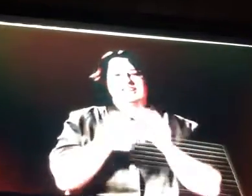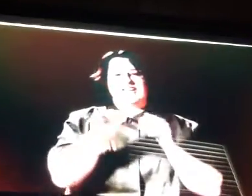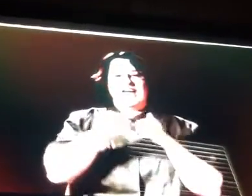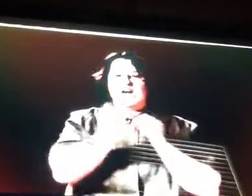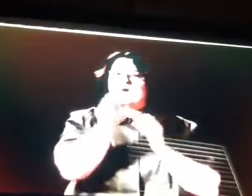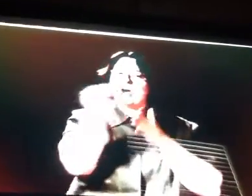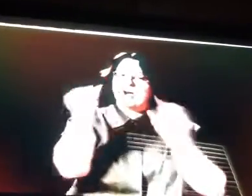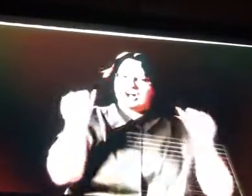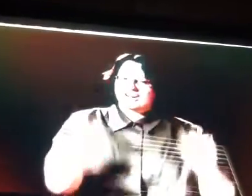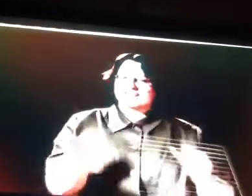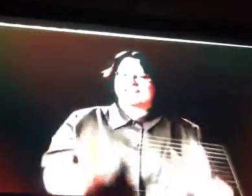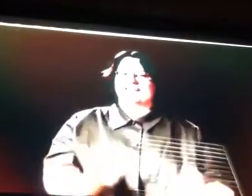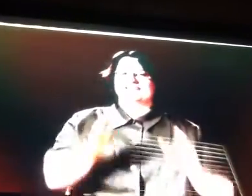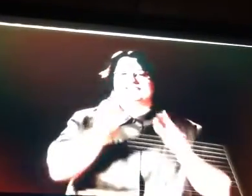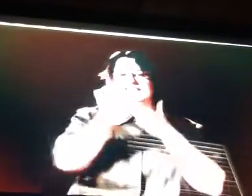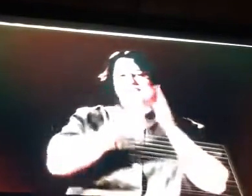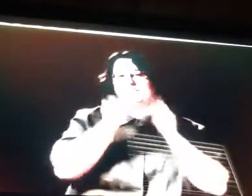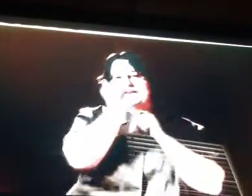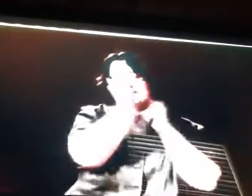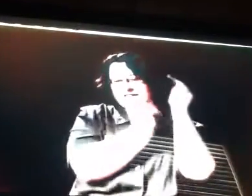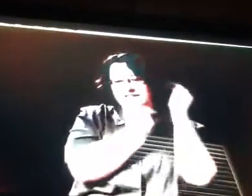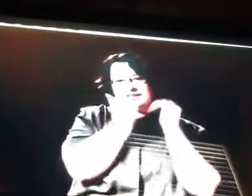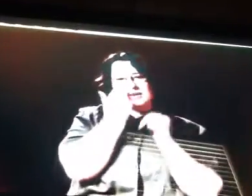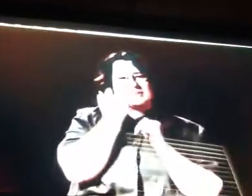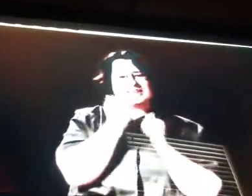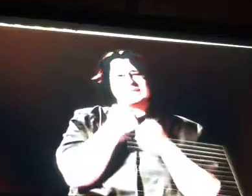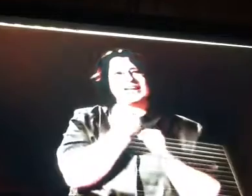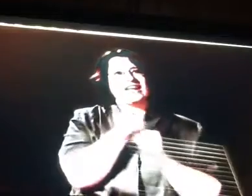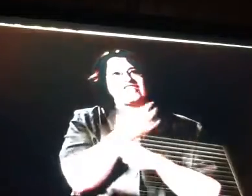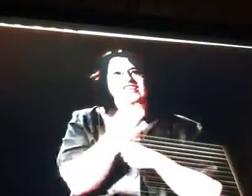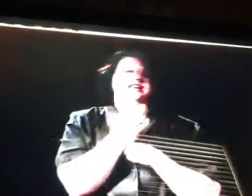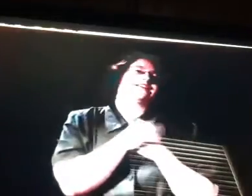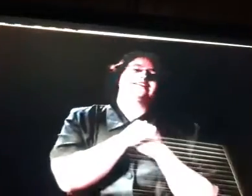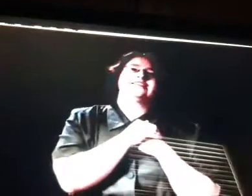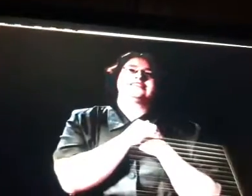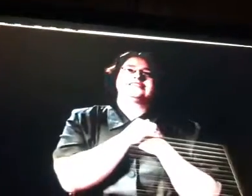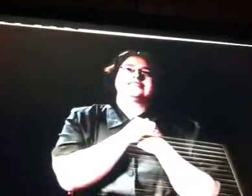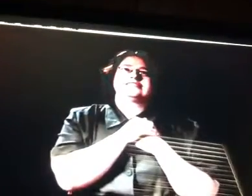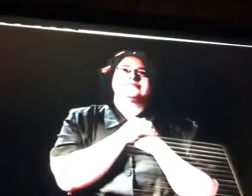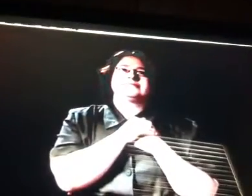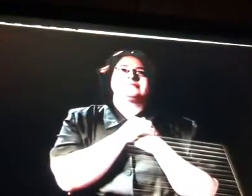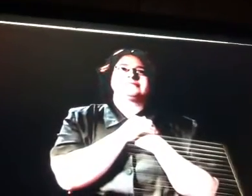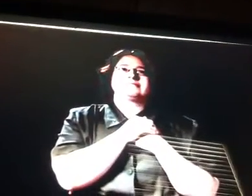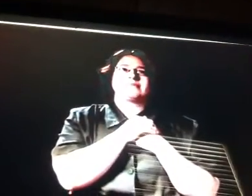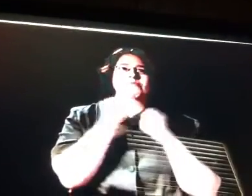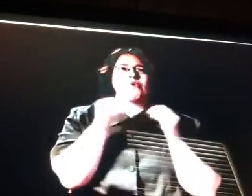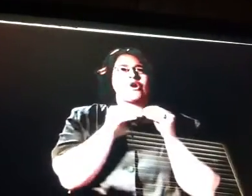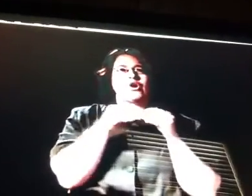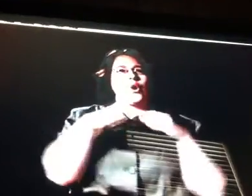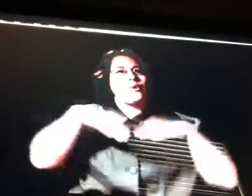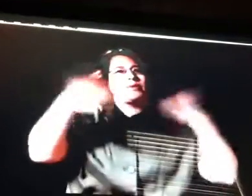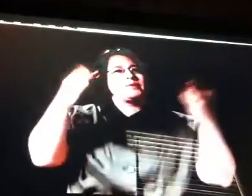So with this model, you have to think about everyone and how everyone has access to this building.